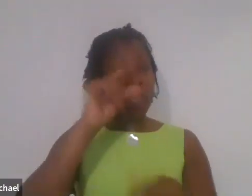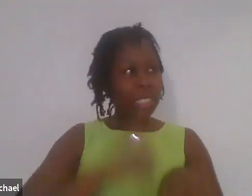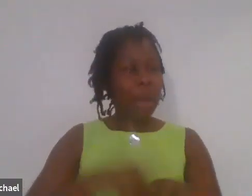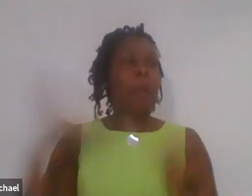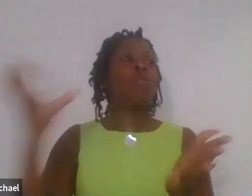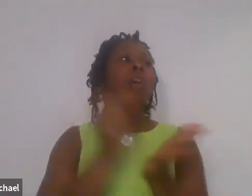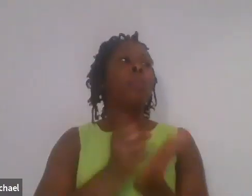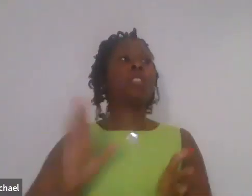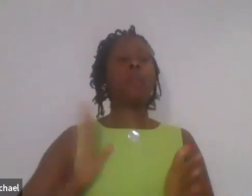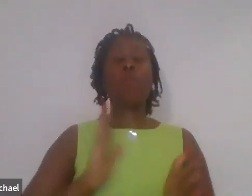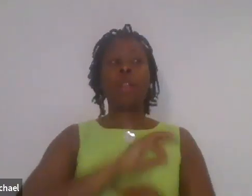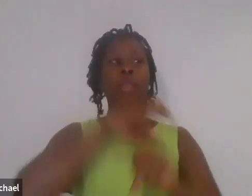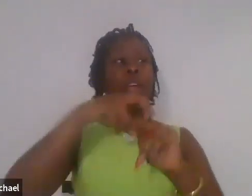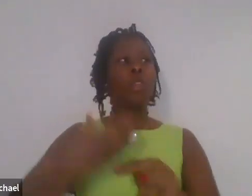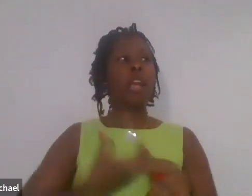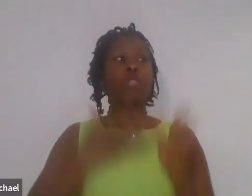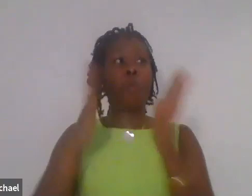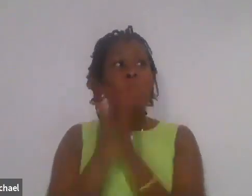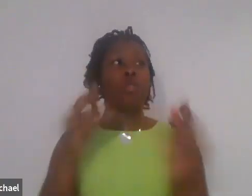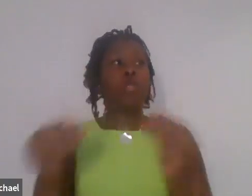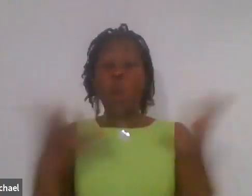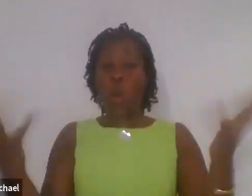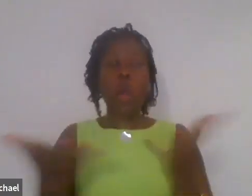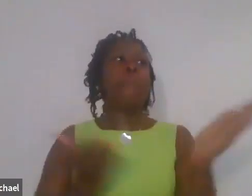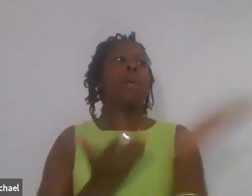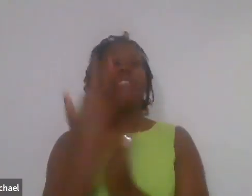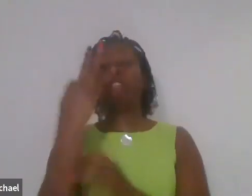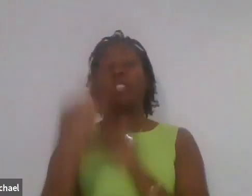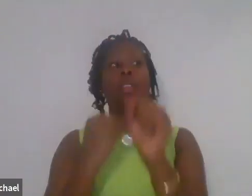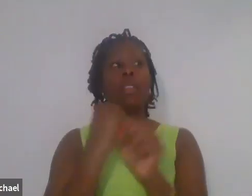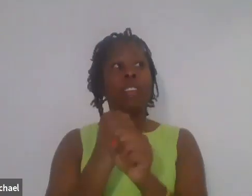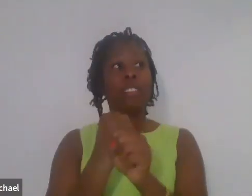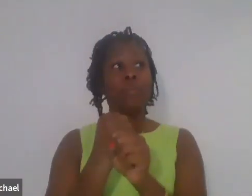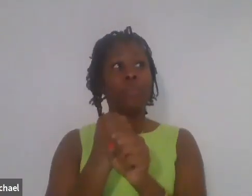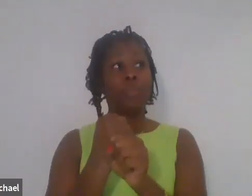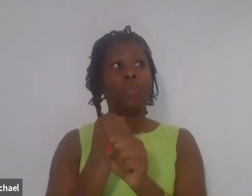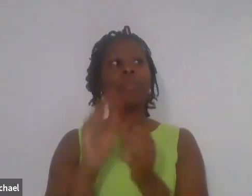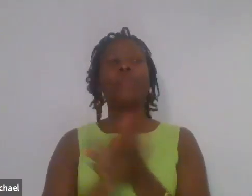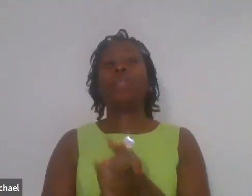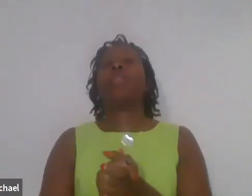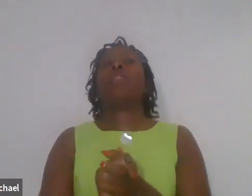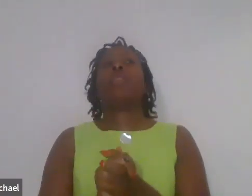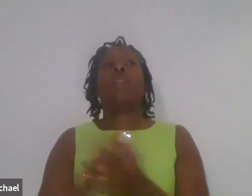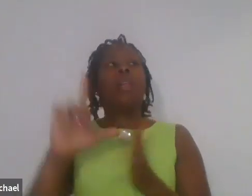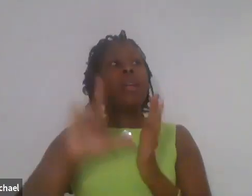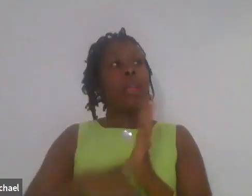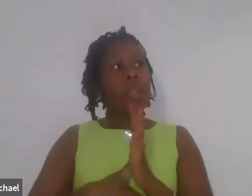the time I was appointed board and I So I told was appointed the board of the National Council for Persons with Disability that I'm serving for 3